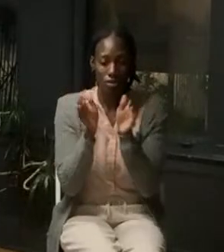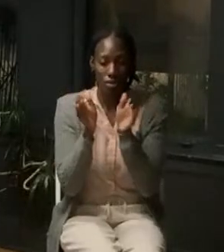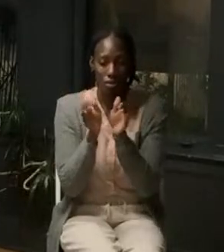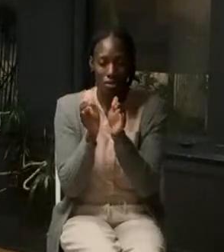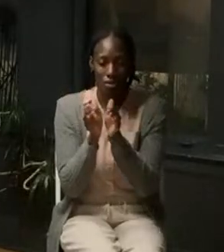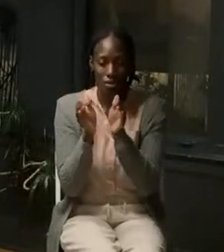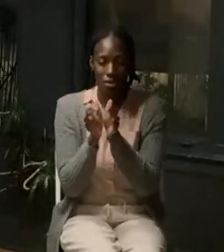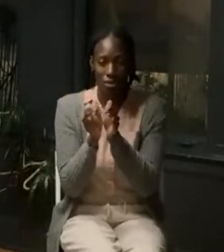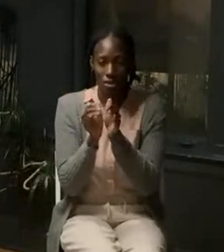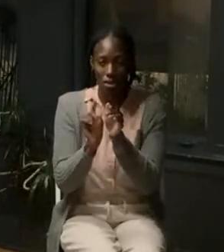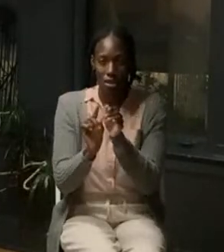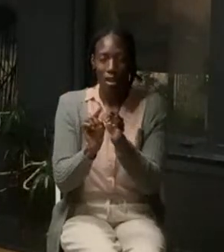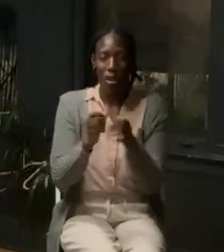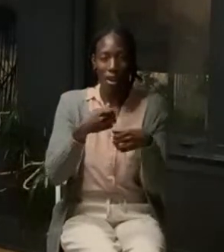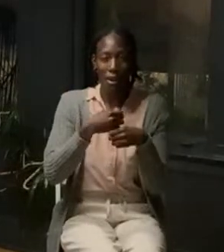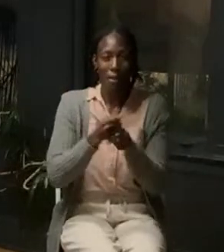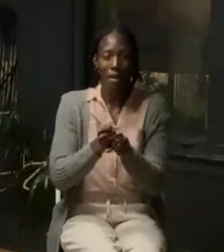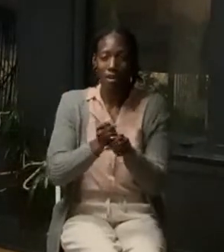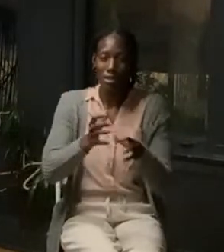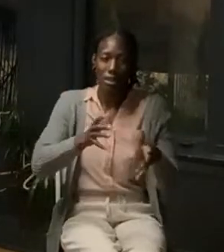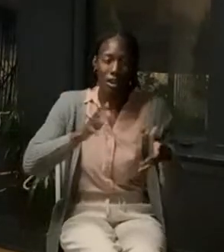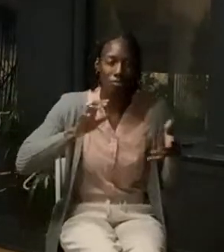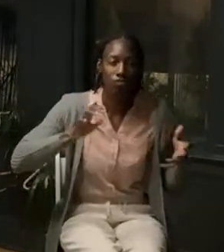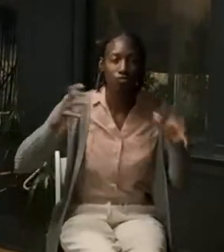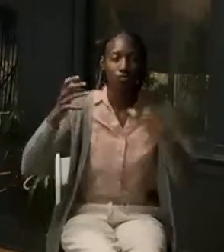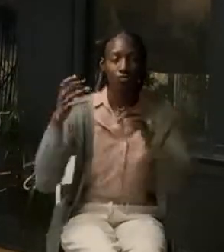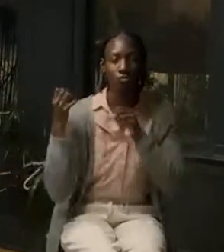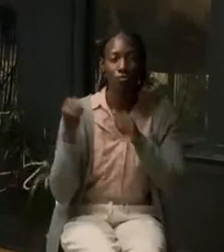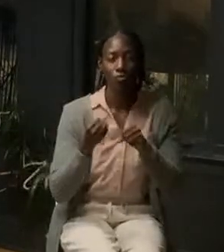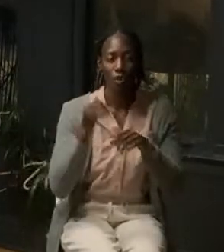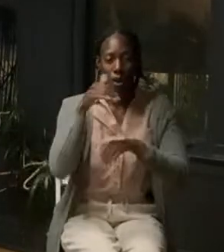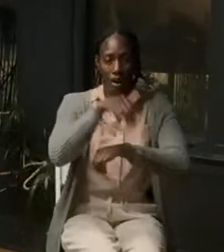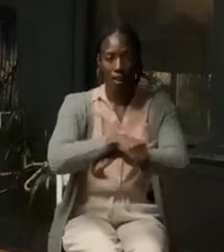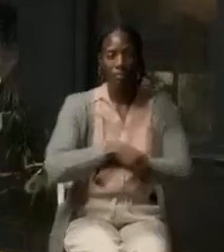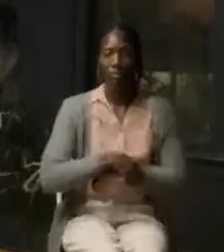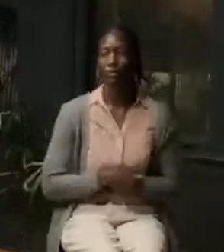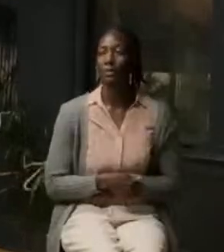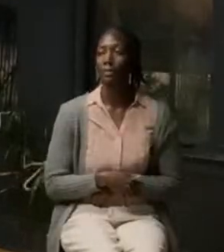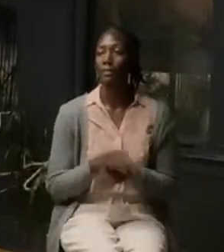and makes a voracious night.